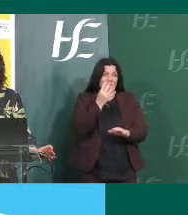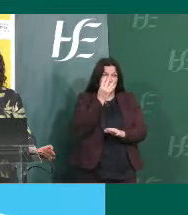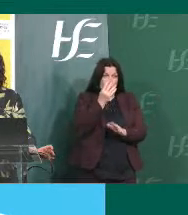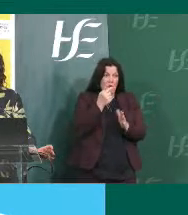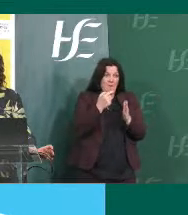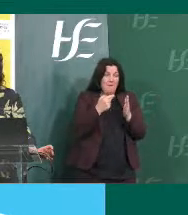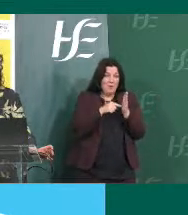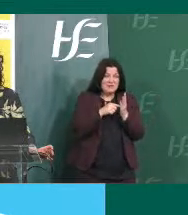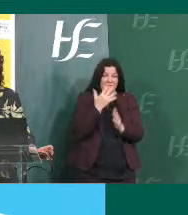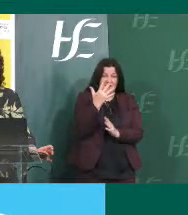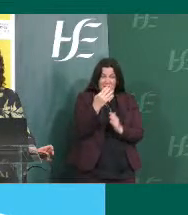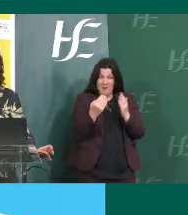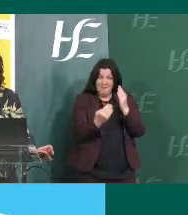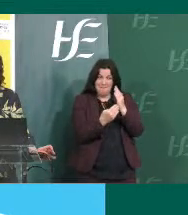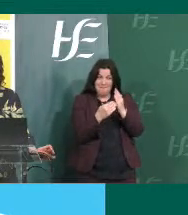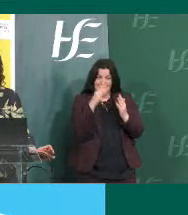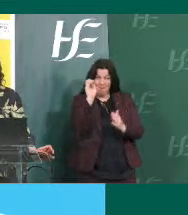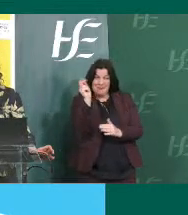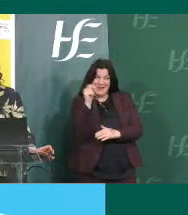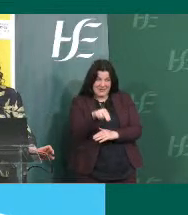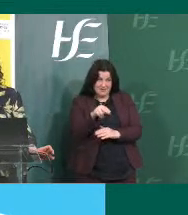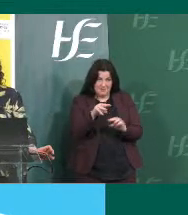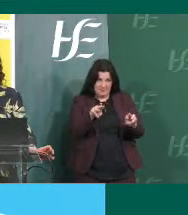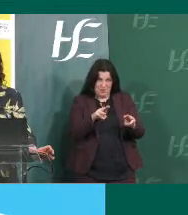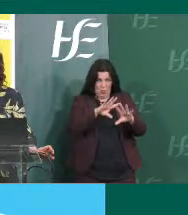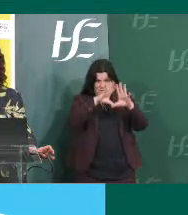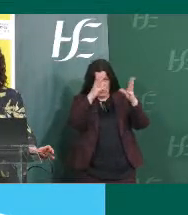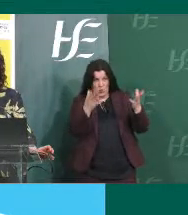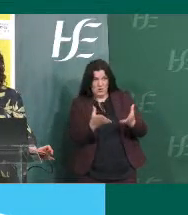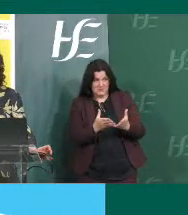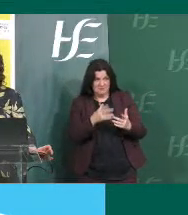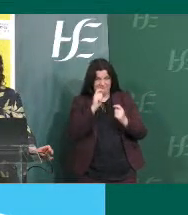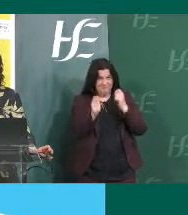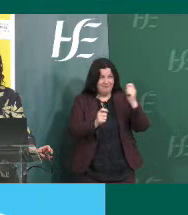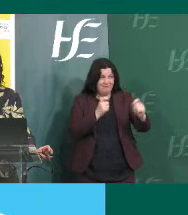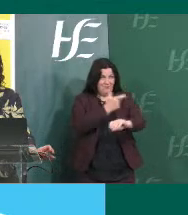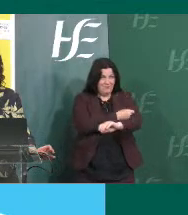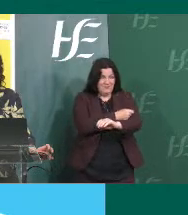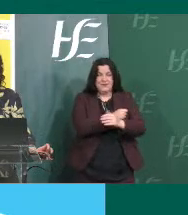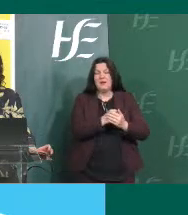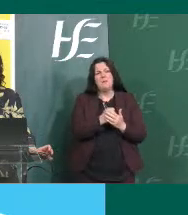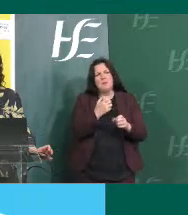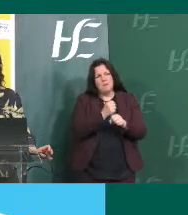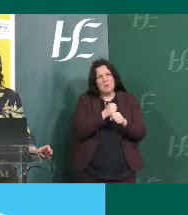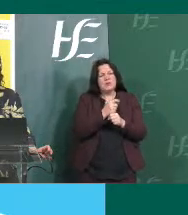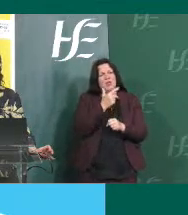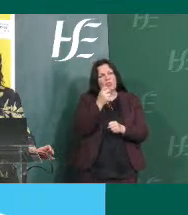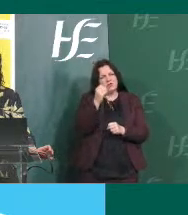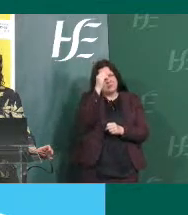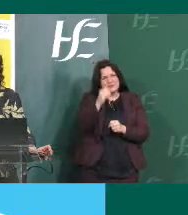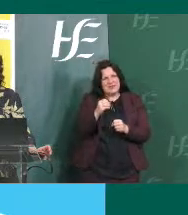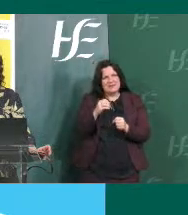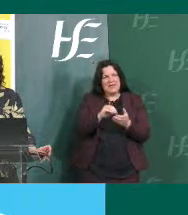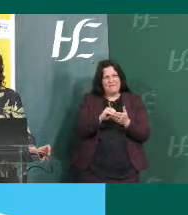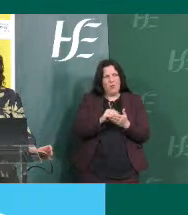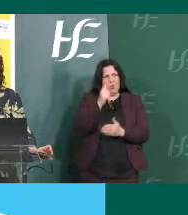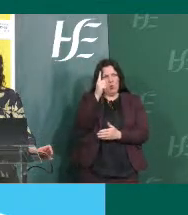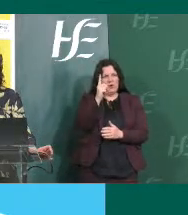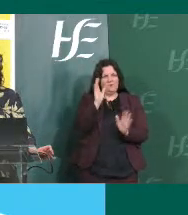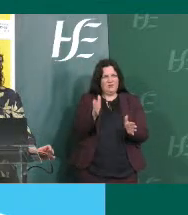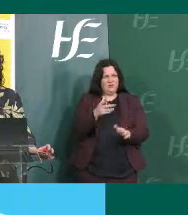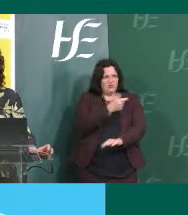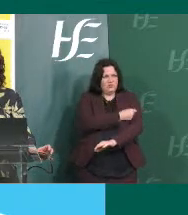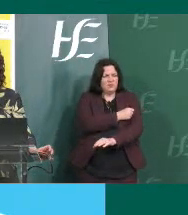4.5 billion people across the world. So that's a huge achievement worldwide. And about 30% of the world's population have had at least one dose, and